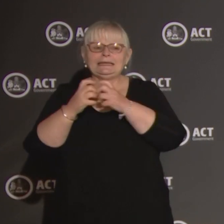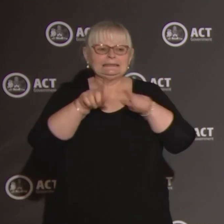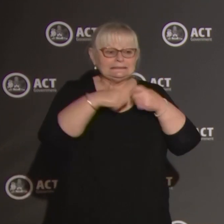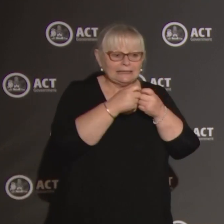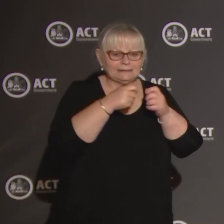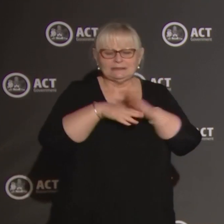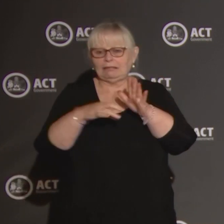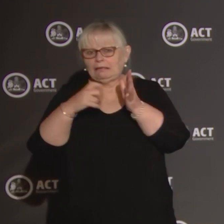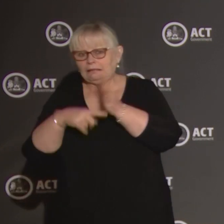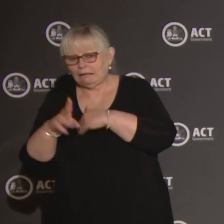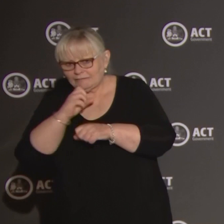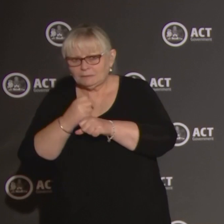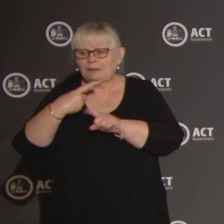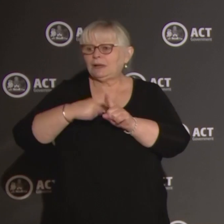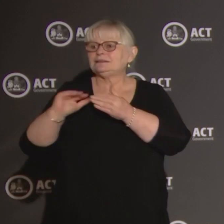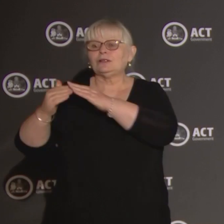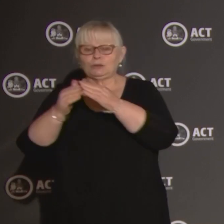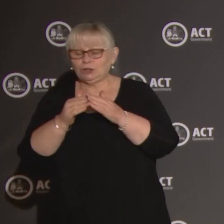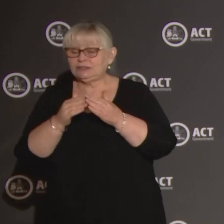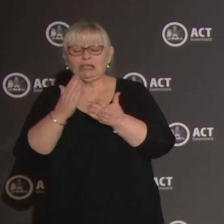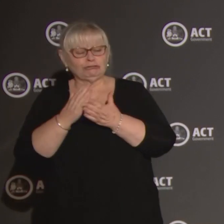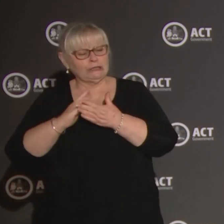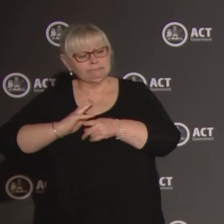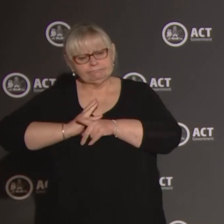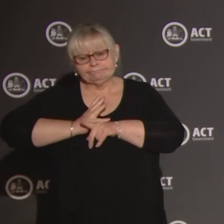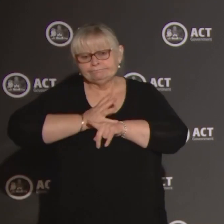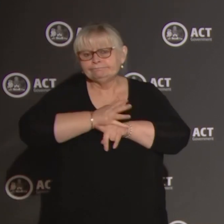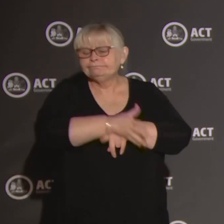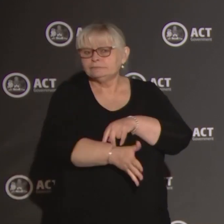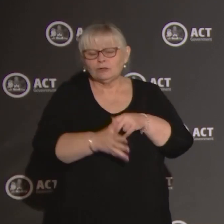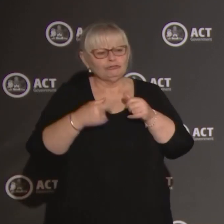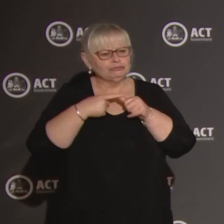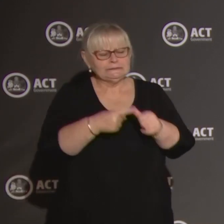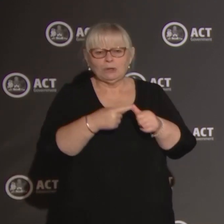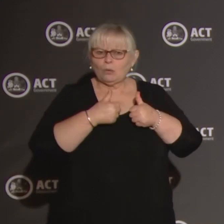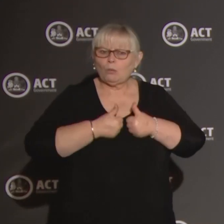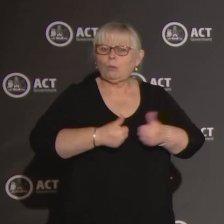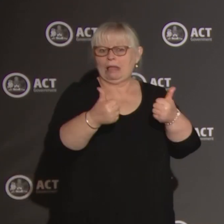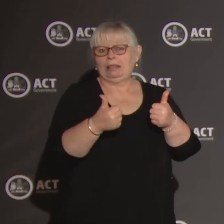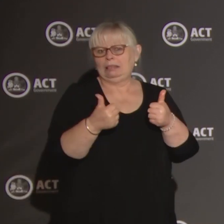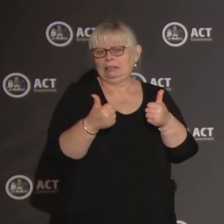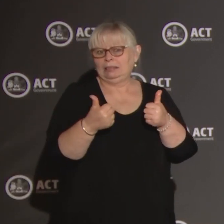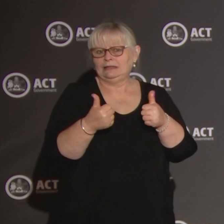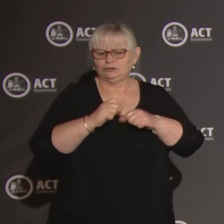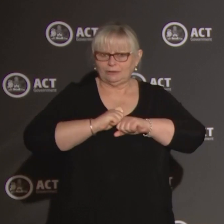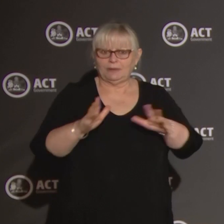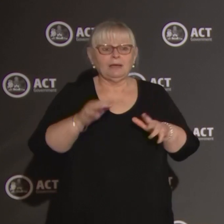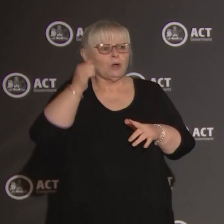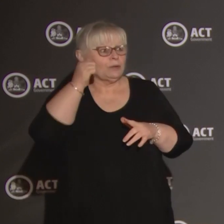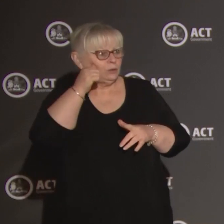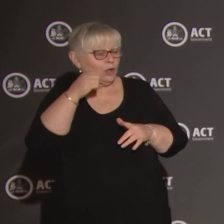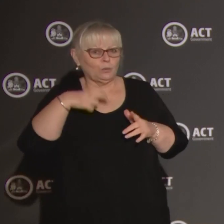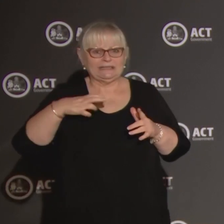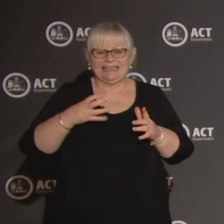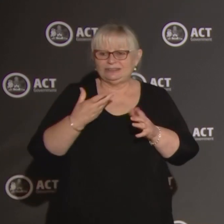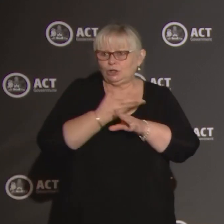in the community sector have been doing an incredible job responding to the pandemic. But we know that demand for new and expanded